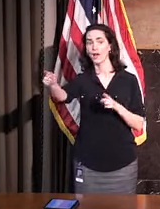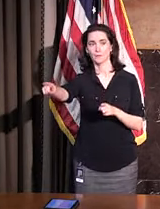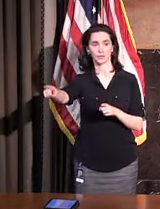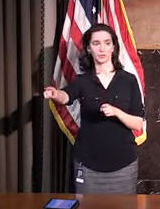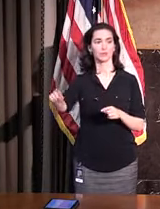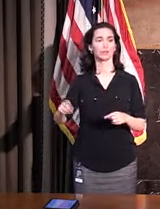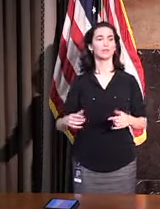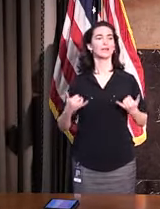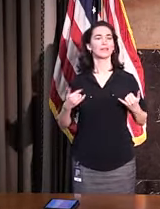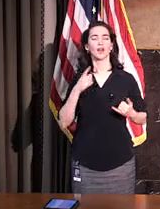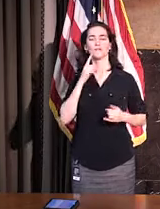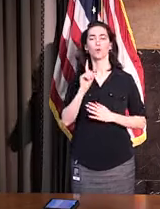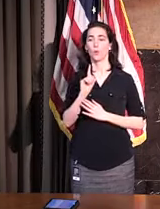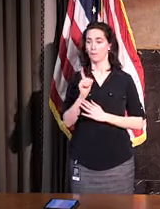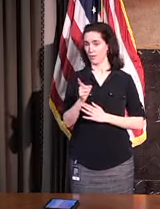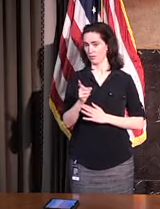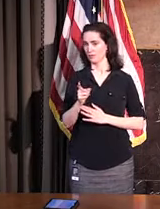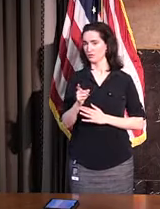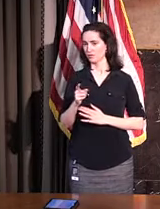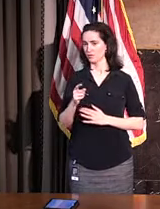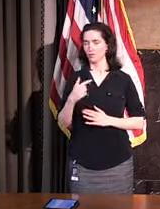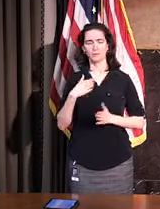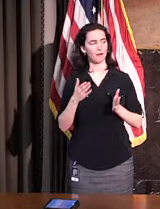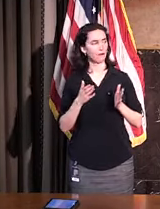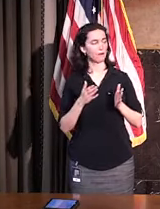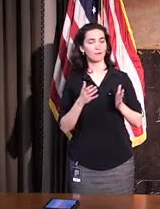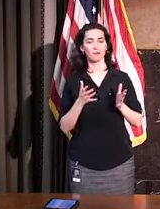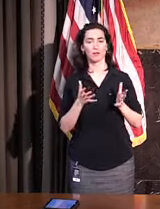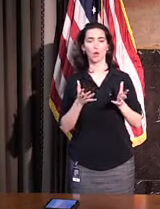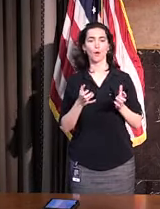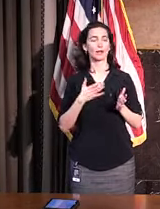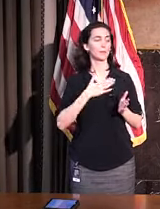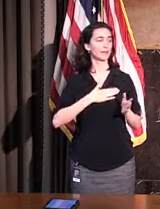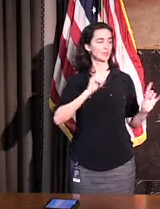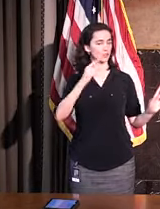take a moment and, as the governor did, acknowledge the